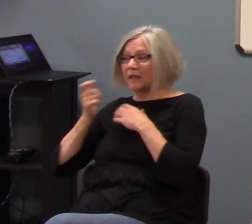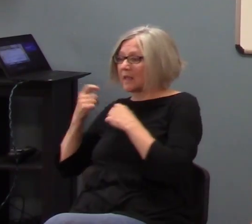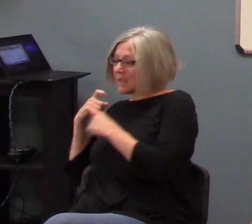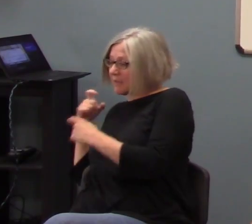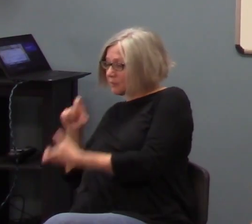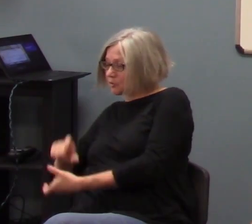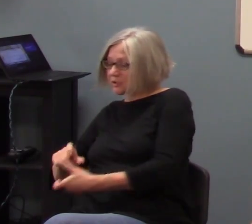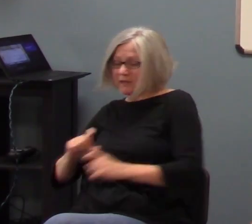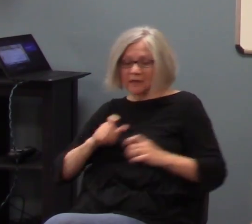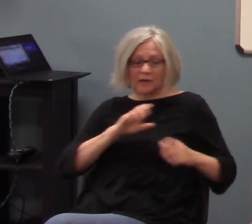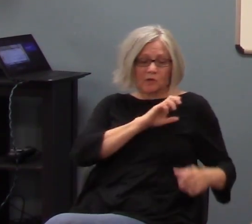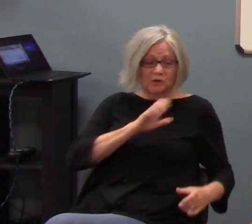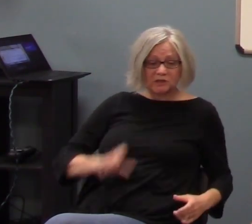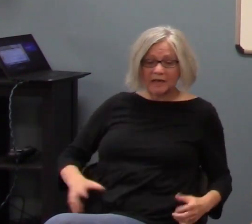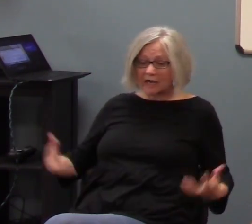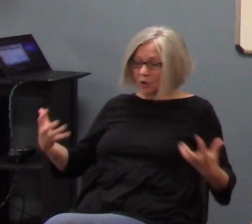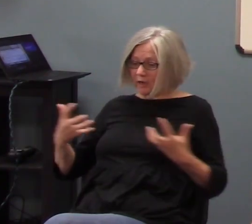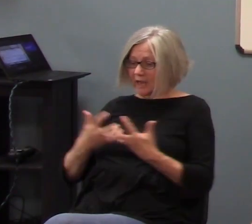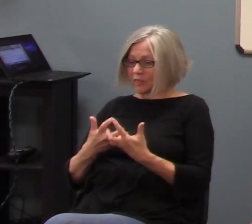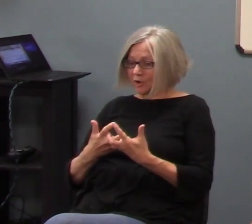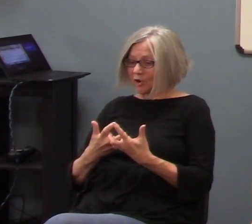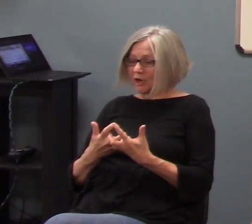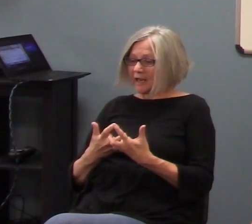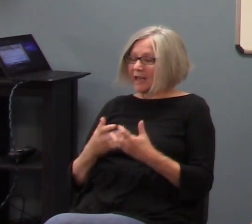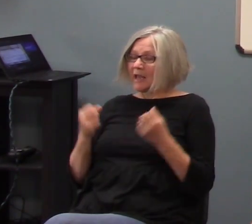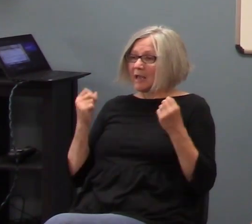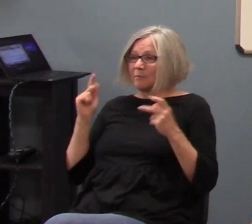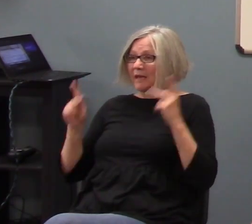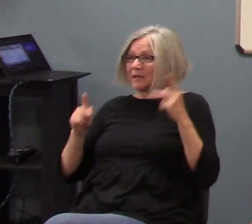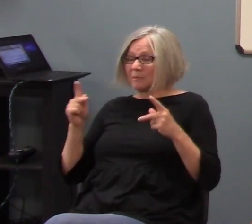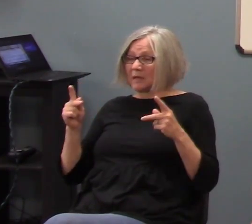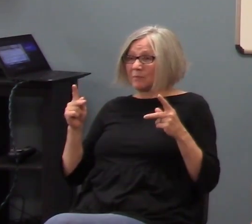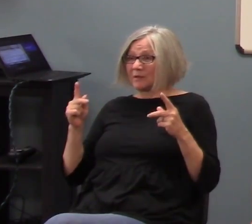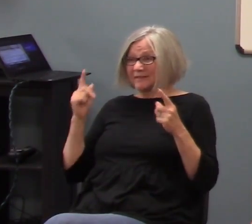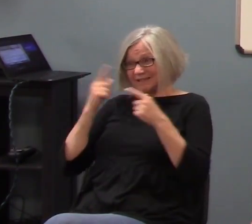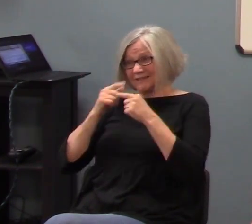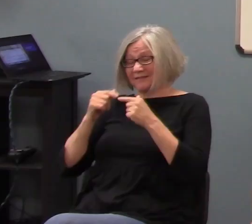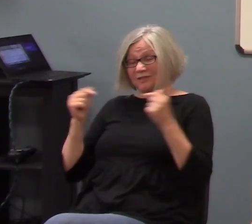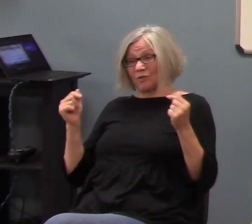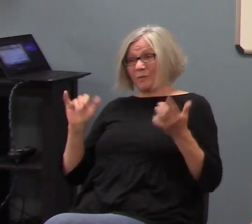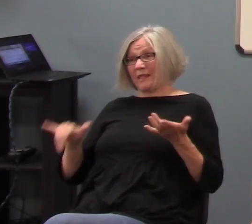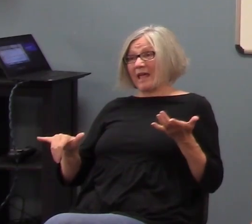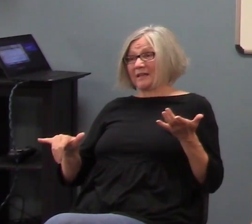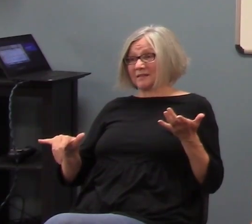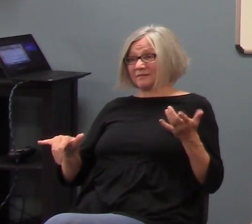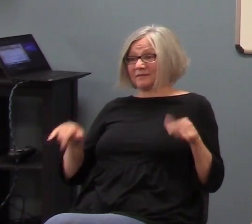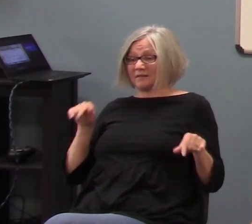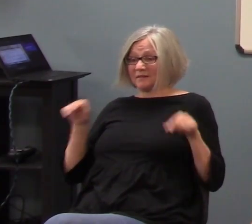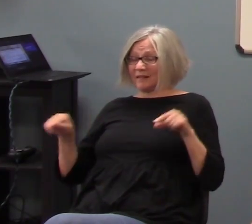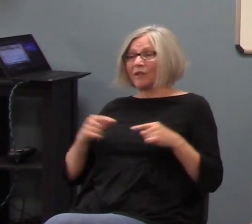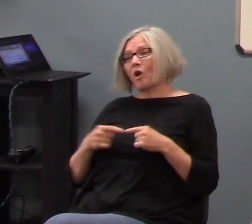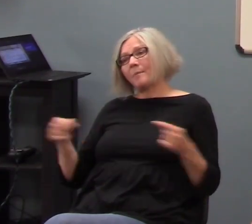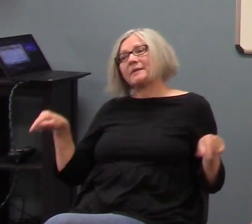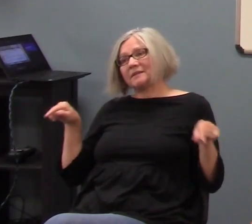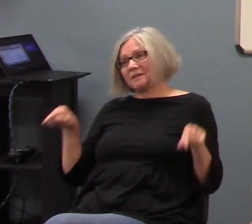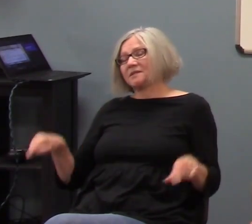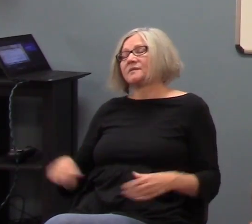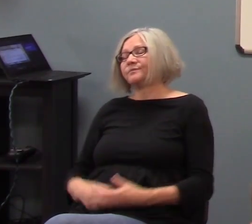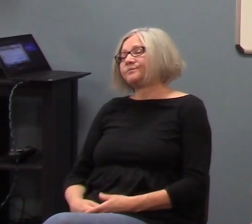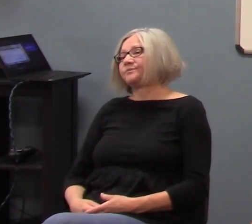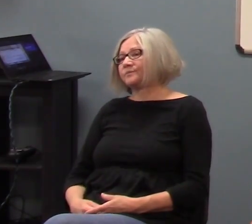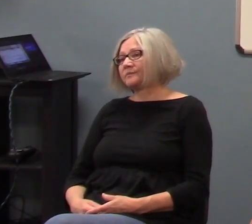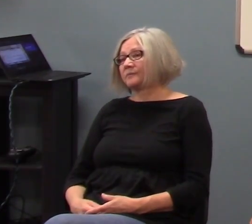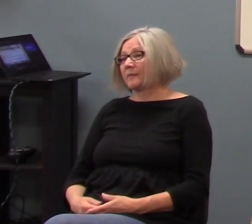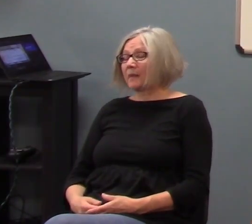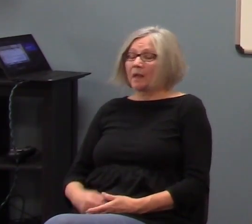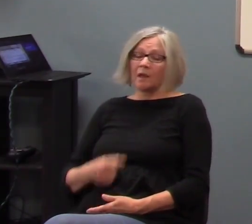which could be hard for a lot of people to think about because it's a very popular view. But they actually don't make any sense. They're opposites. One